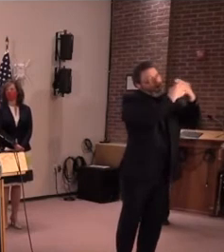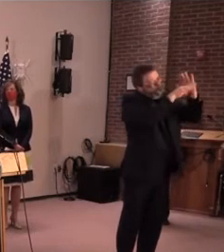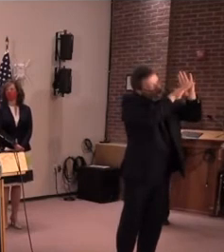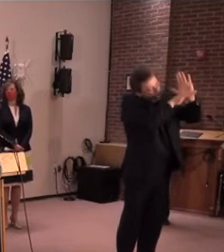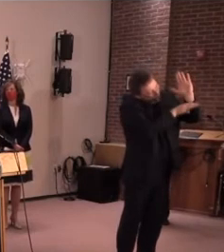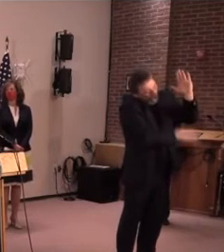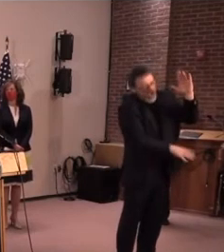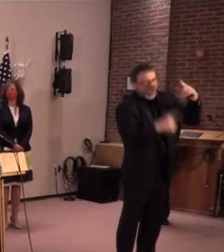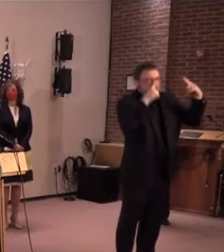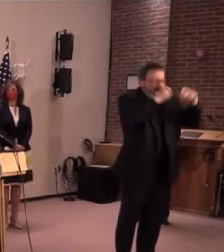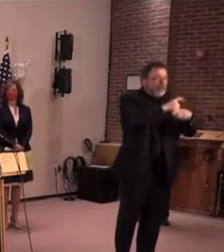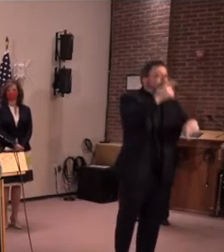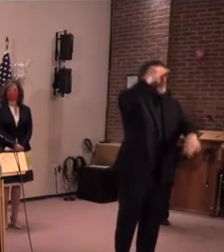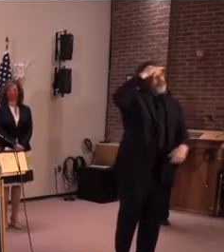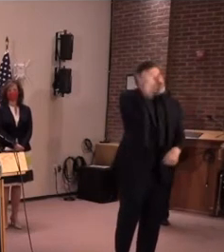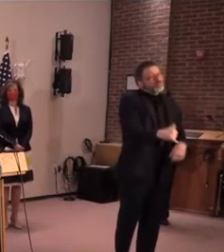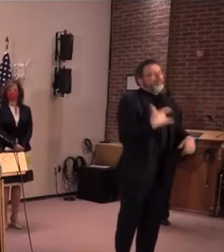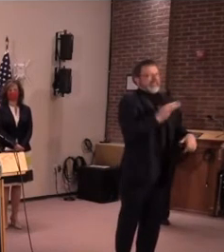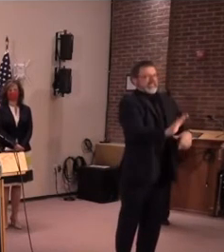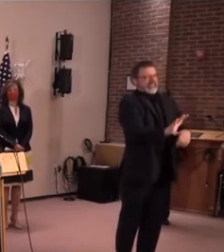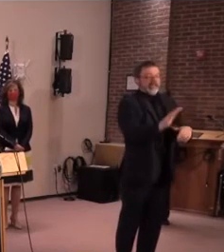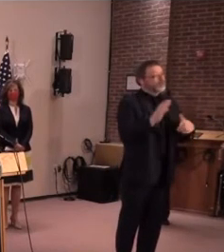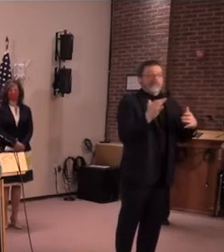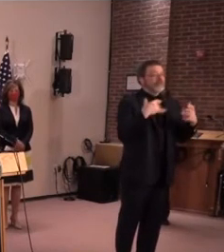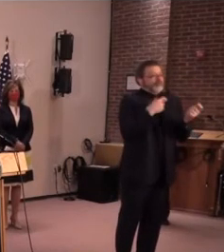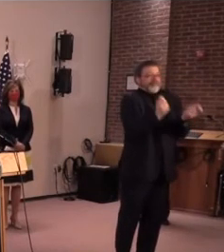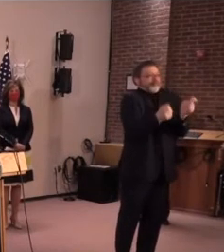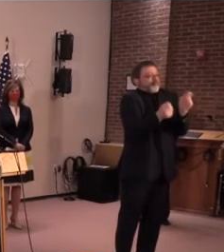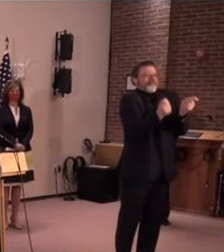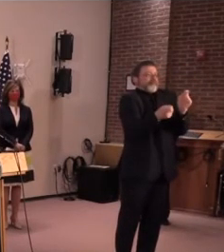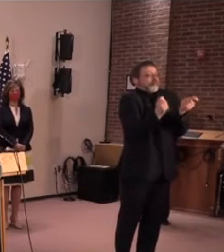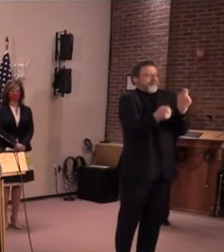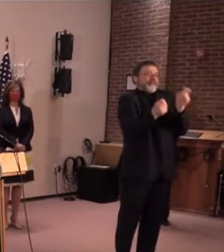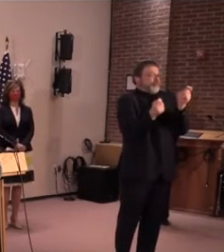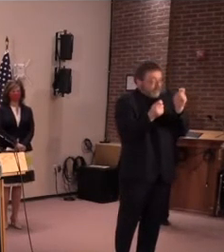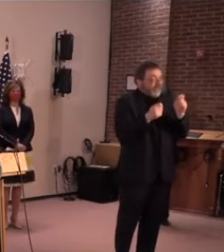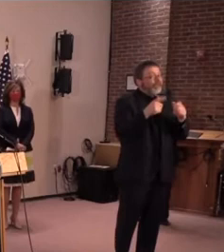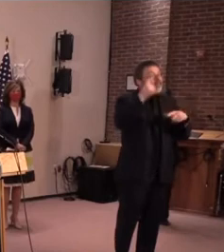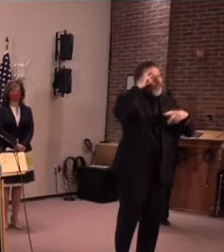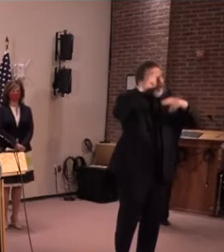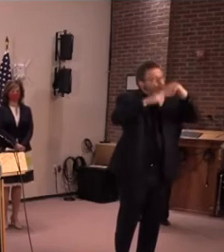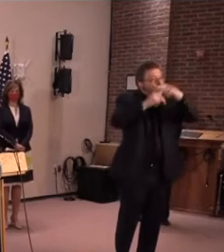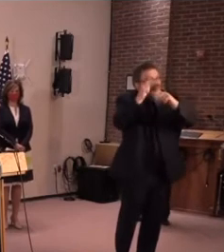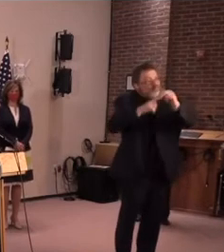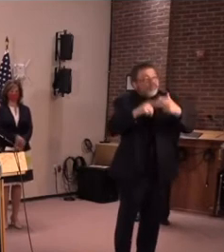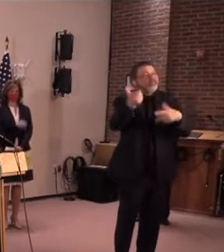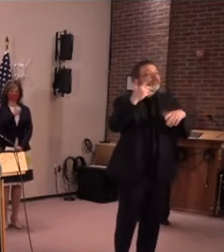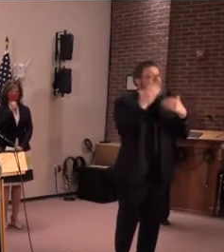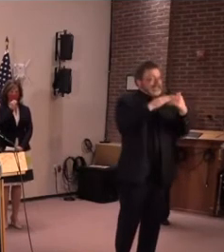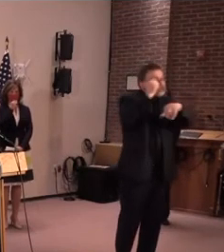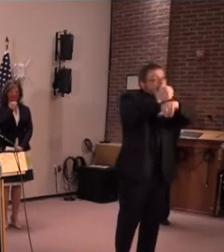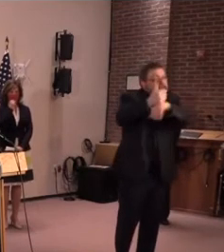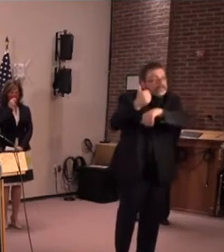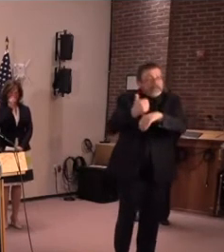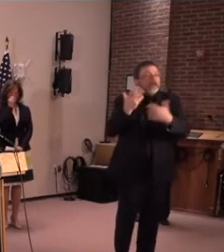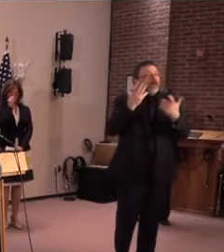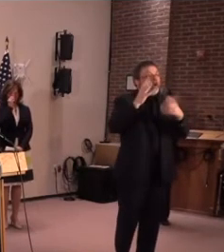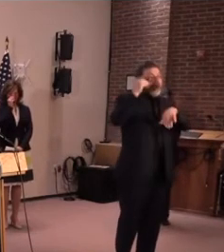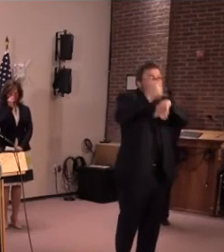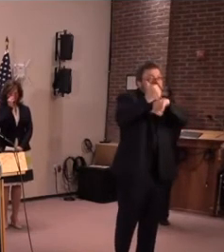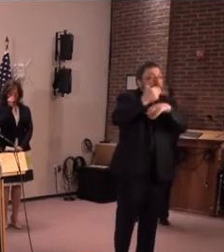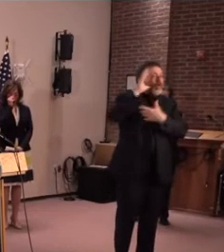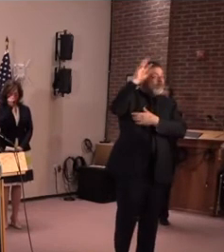jumpstart construction and investment in public and private capital projects that may have been detained or